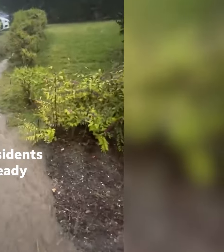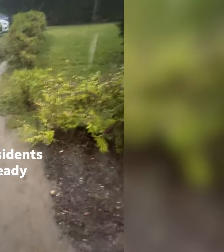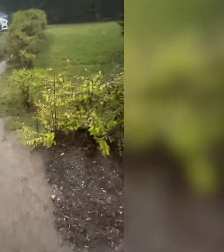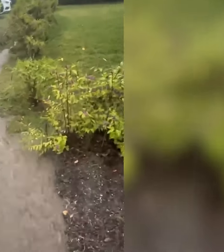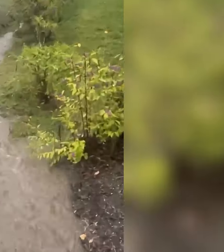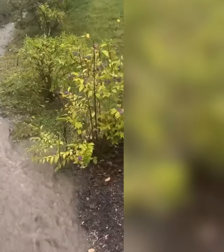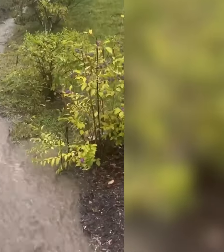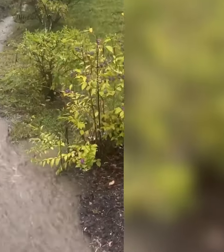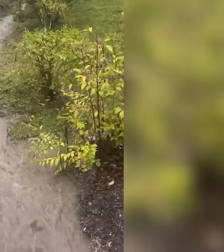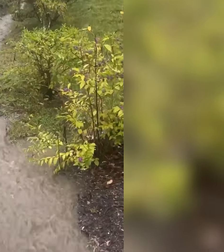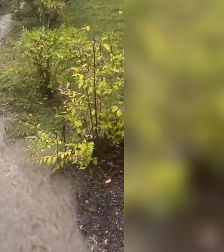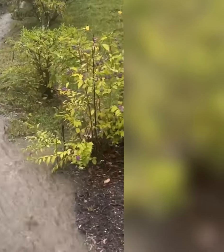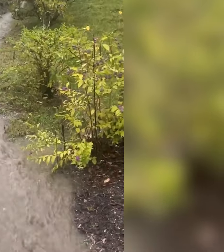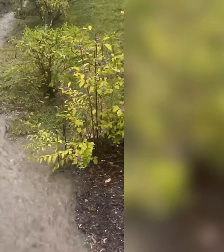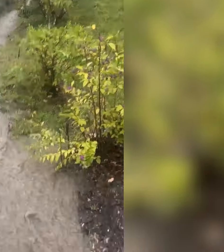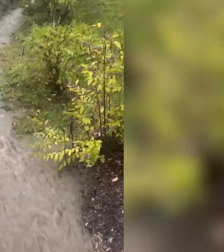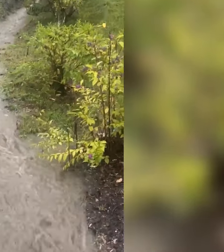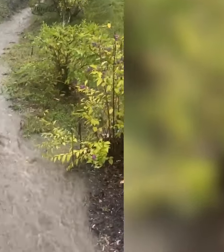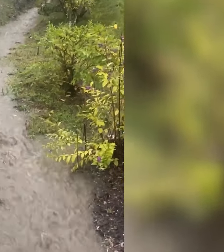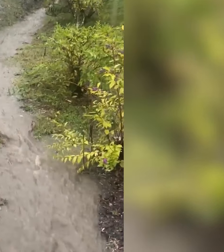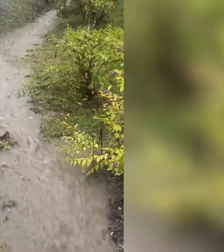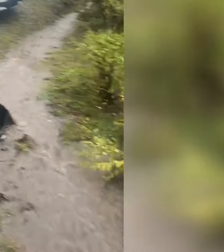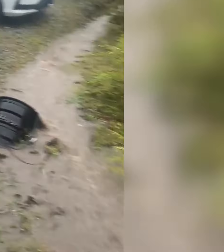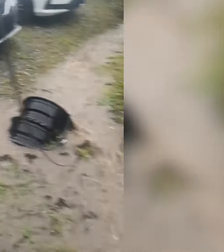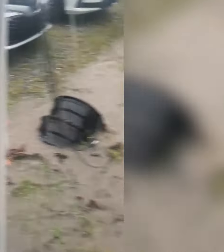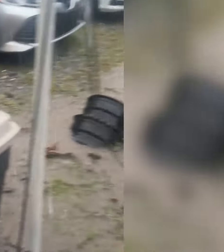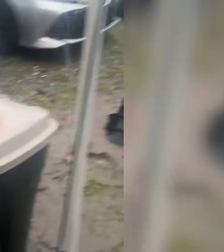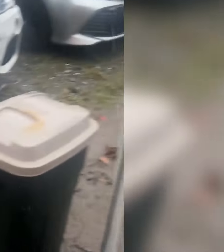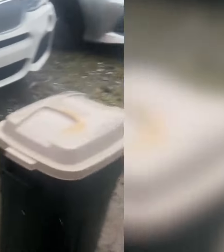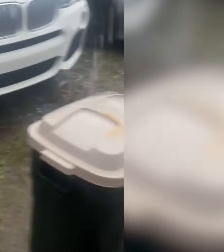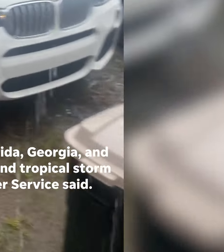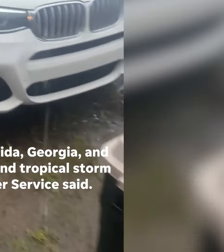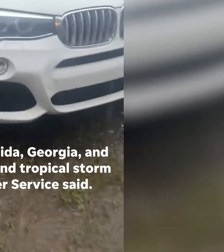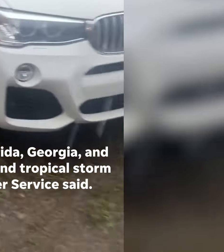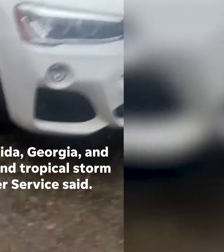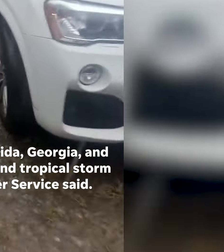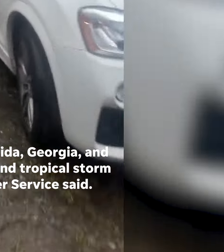I've never seen anything like this, and it just started an hour ago. God.